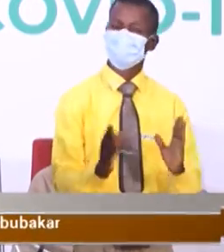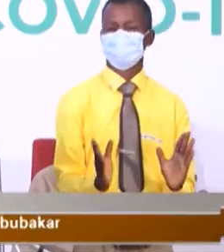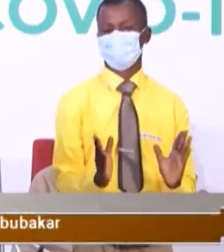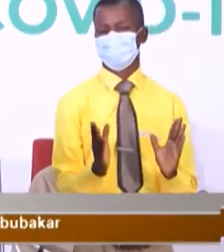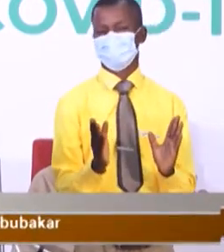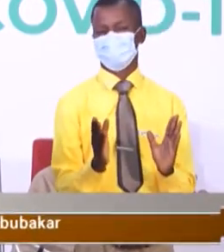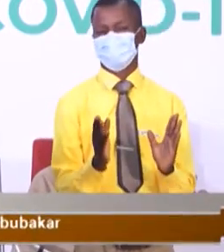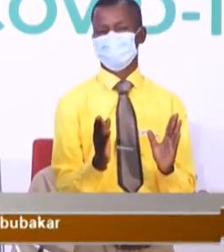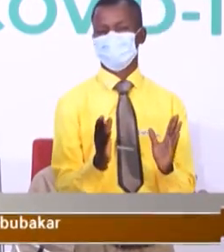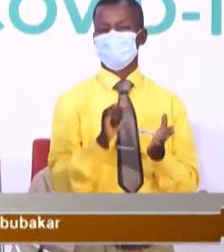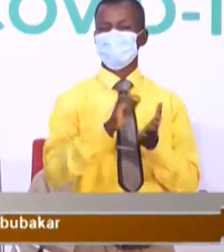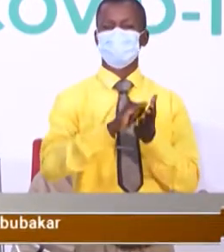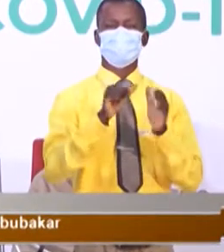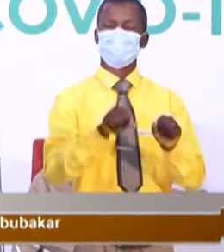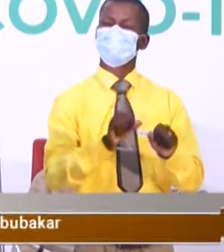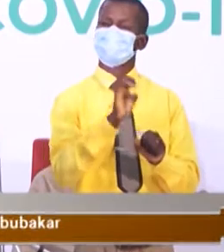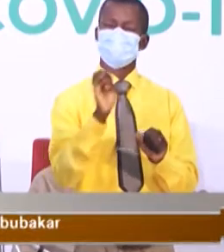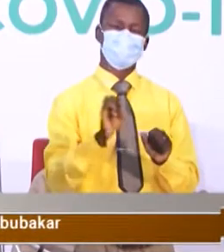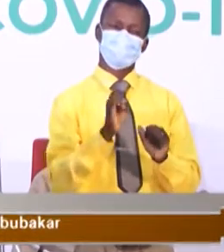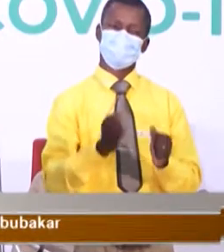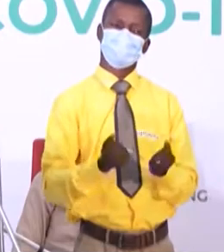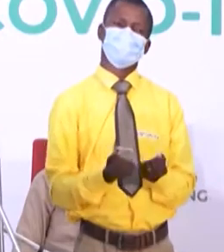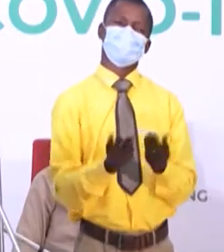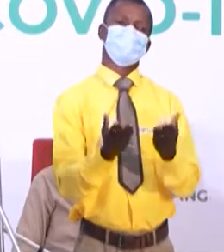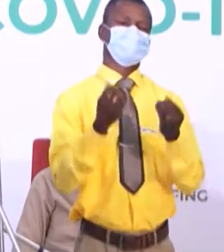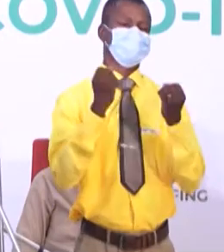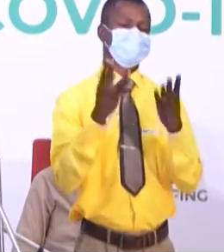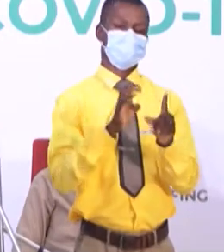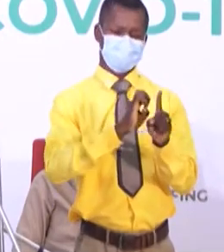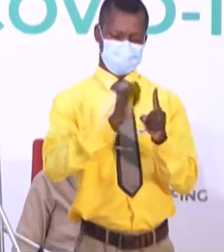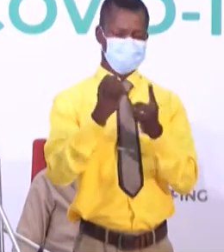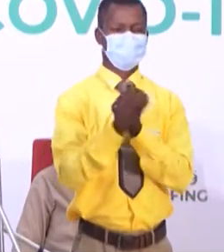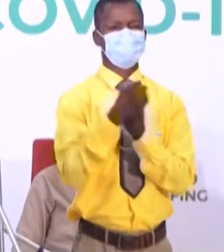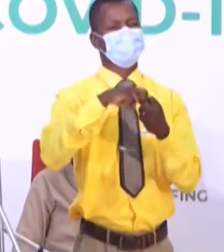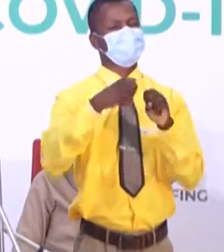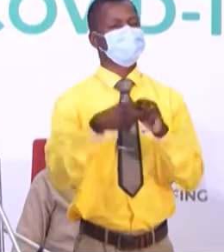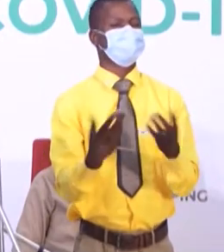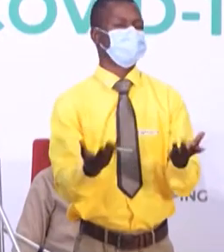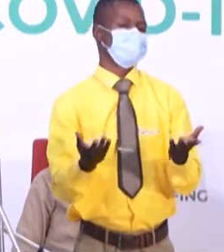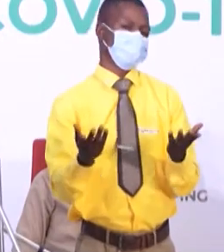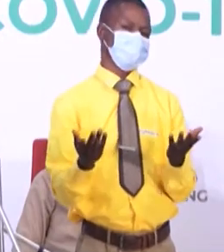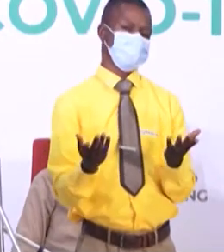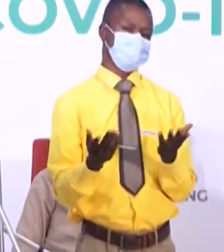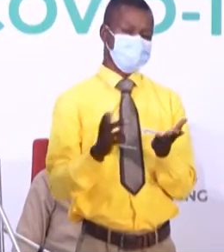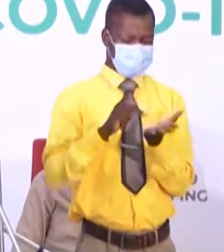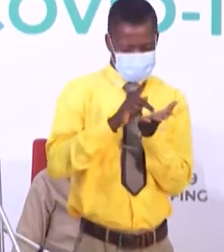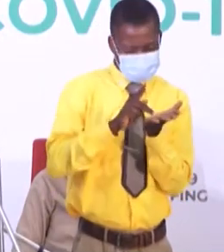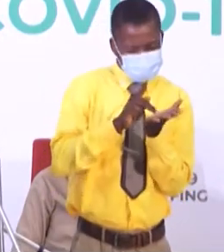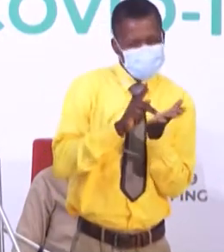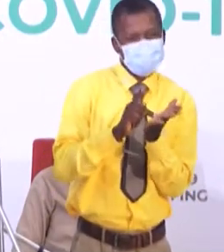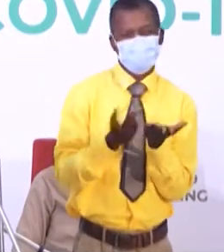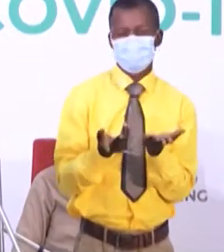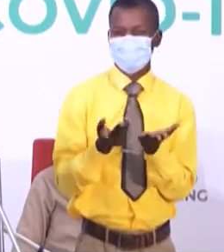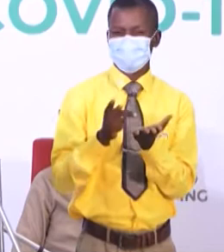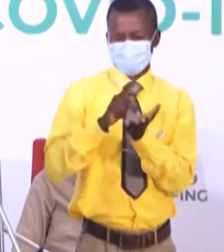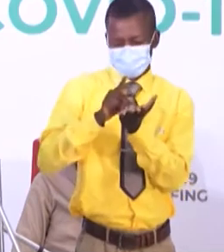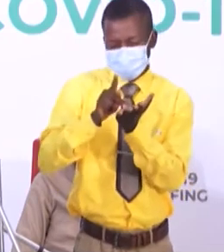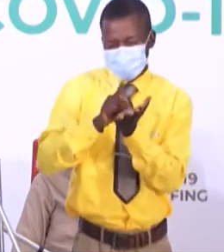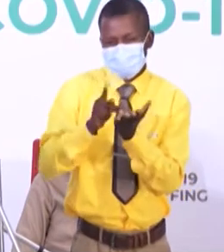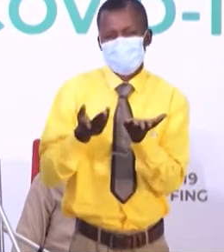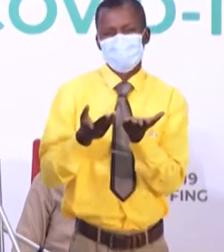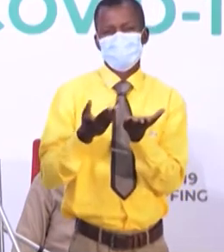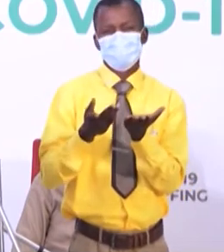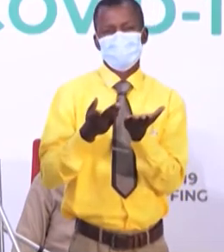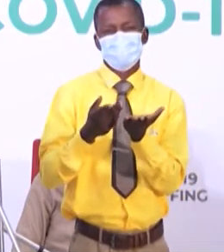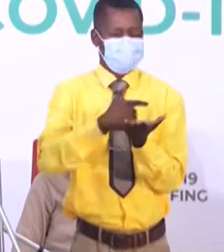can constitute a lot of environmental problems, because chemicals, medicines, or equipment that might